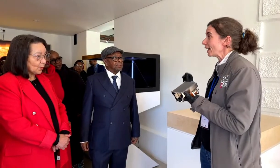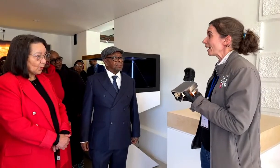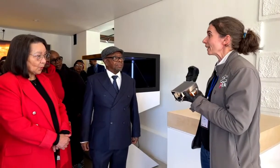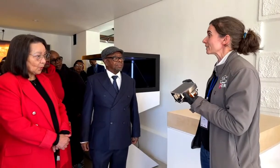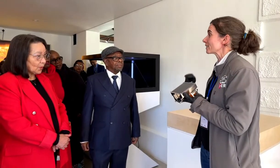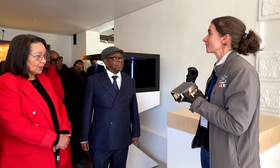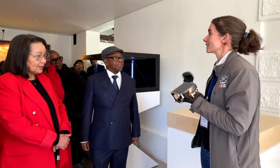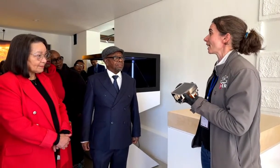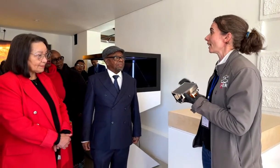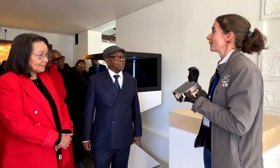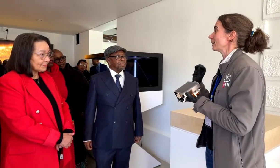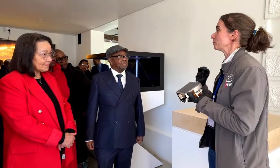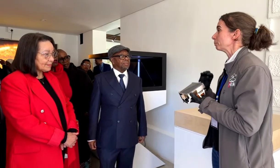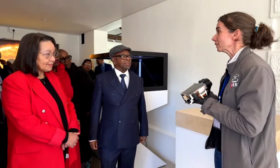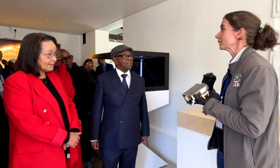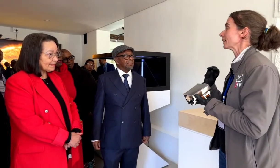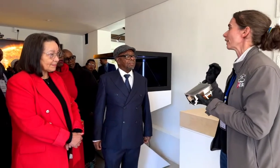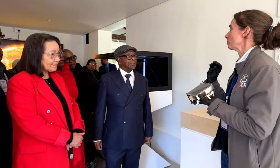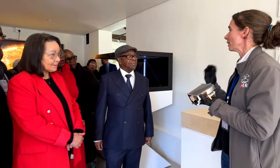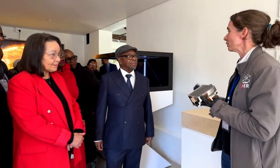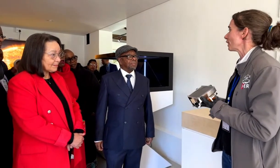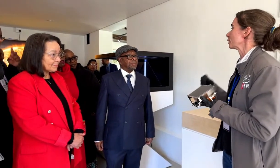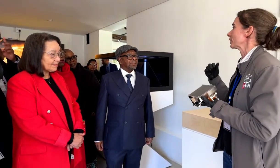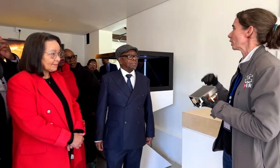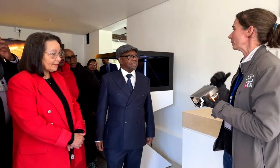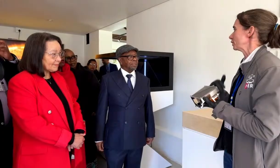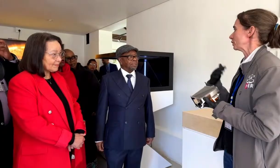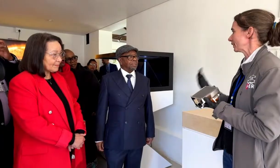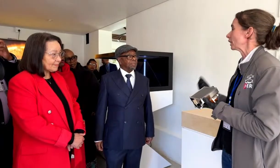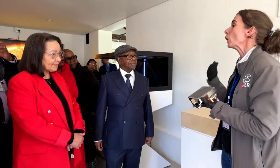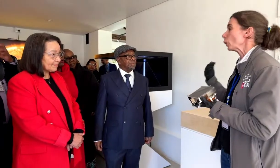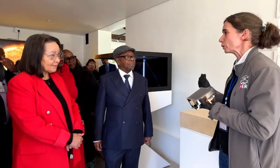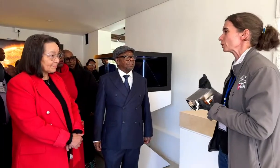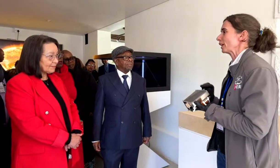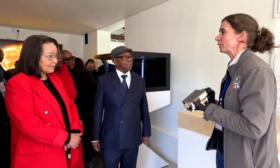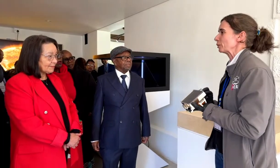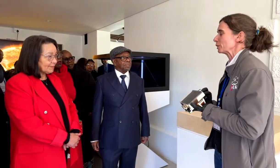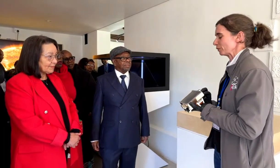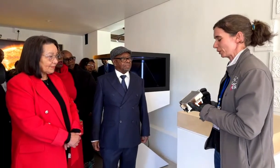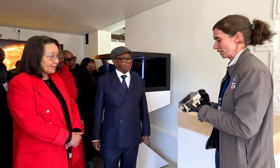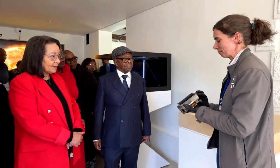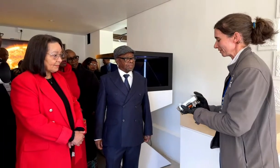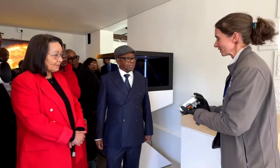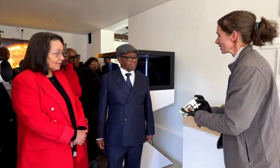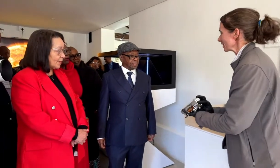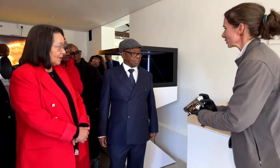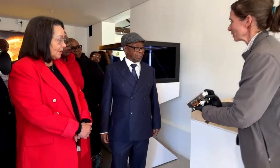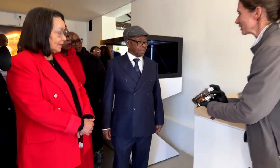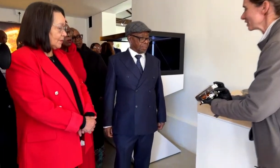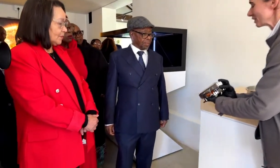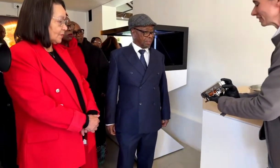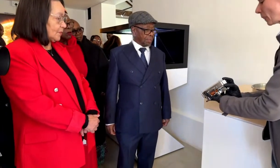millimeter. And that is the design and building and manufacturing that we do here also at the observatory.